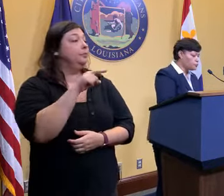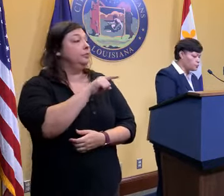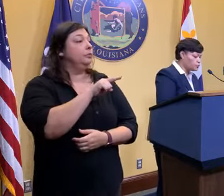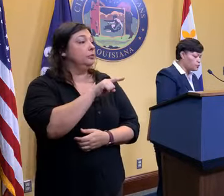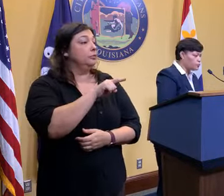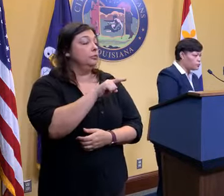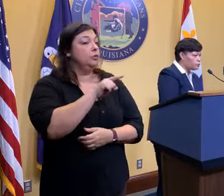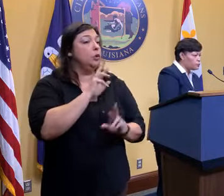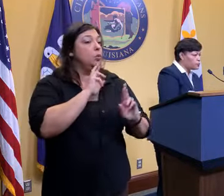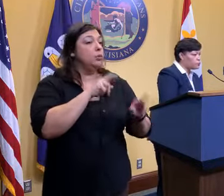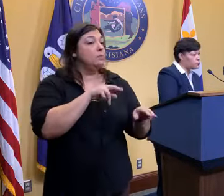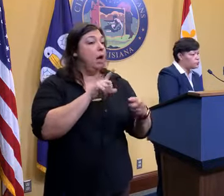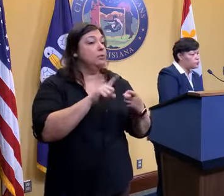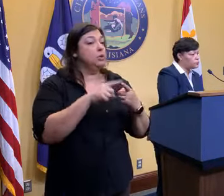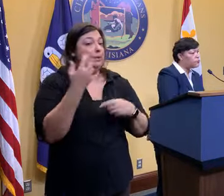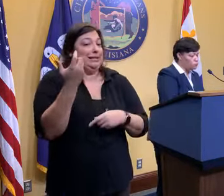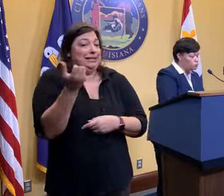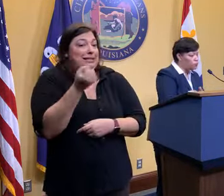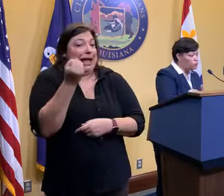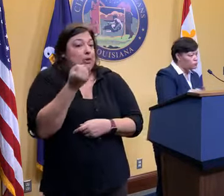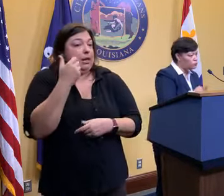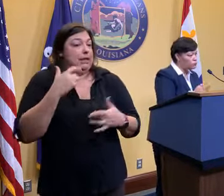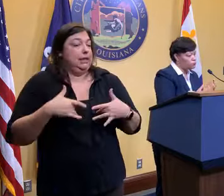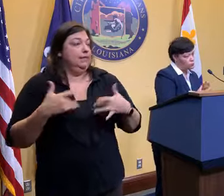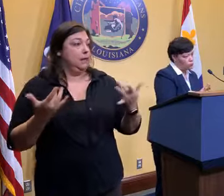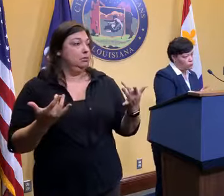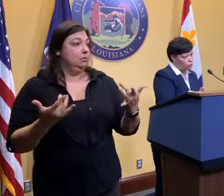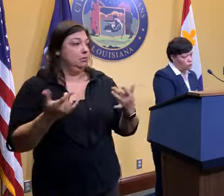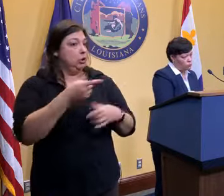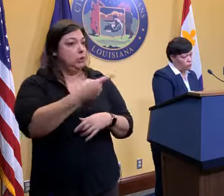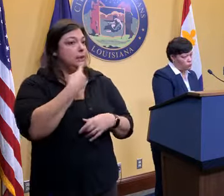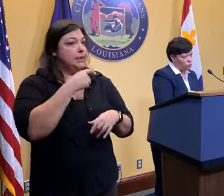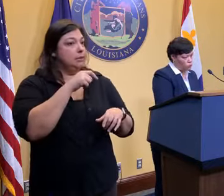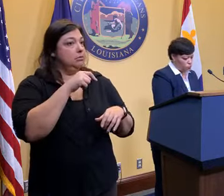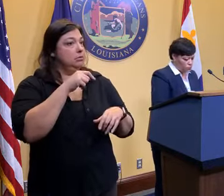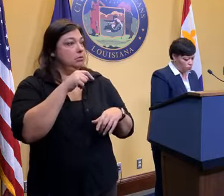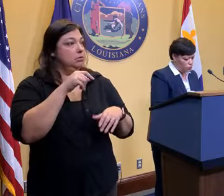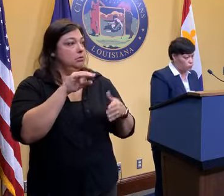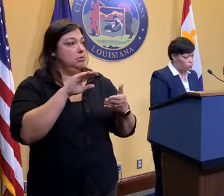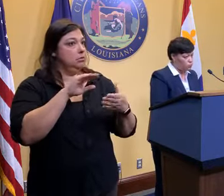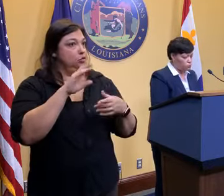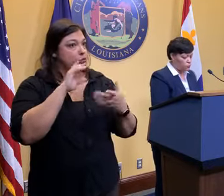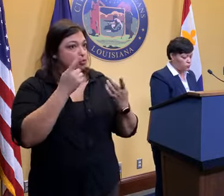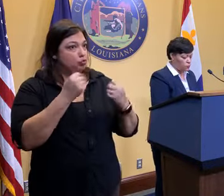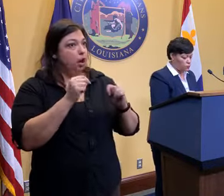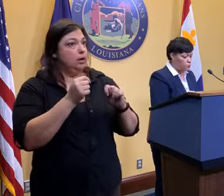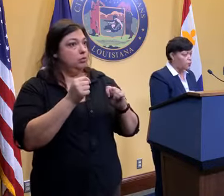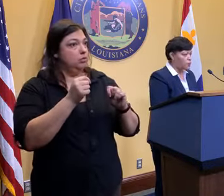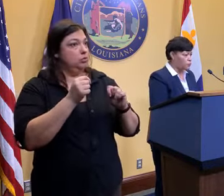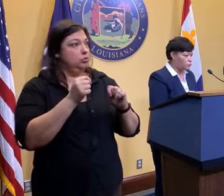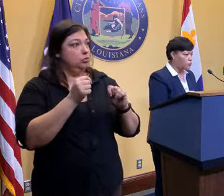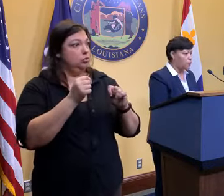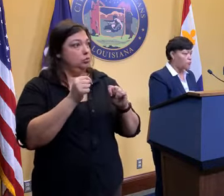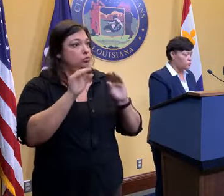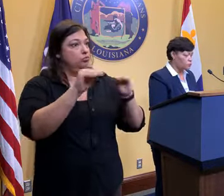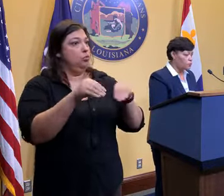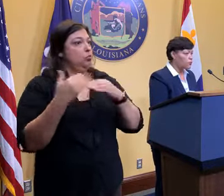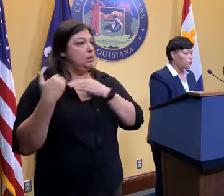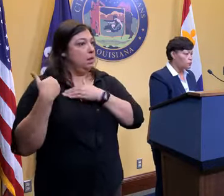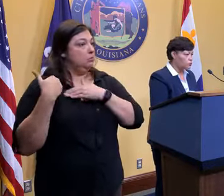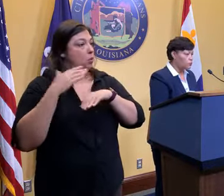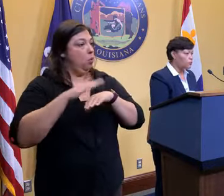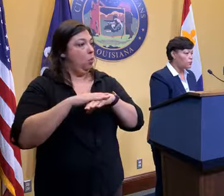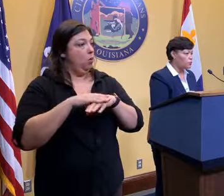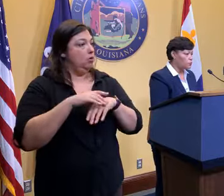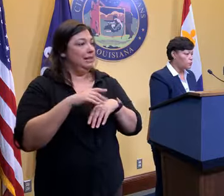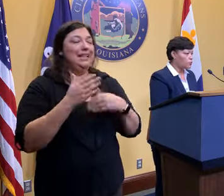In response to Saturday's event, you said that the city's working to hold the organizers accountable for moving forward with that event, even